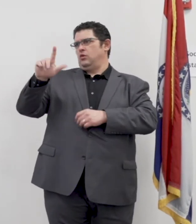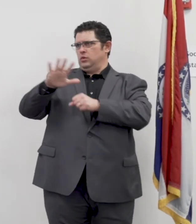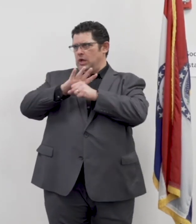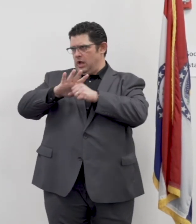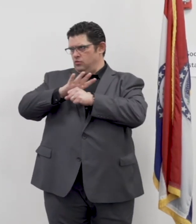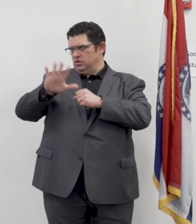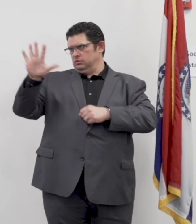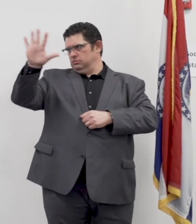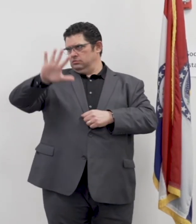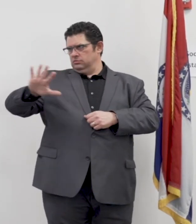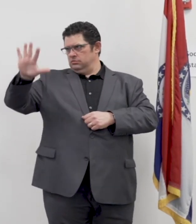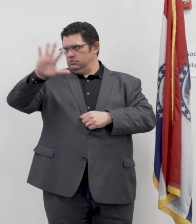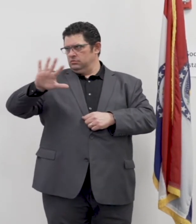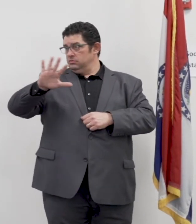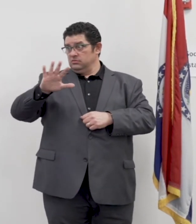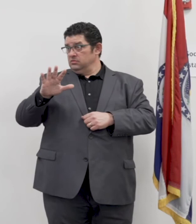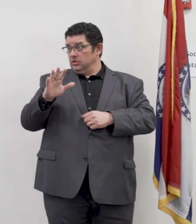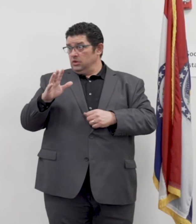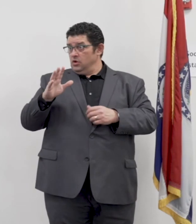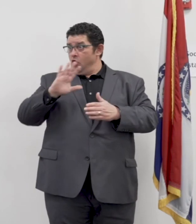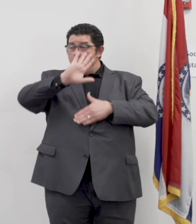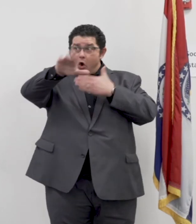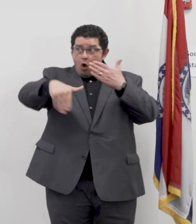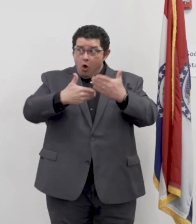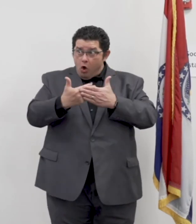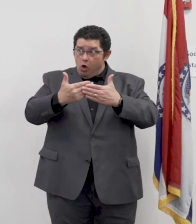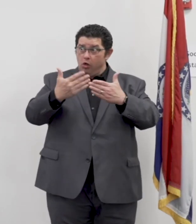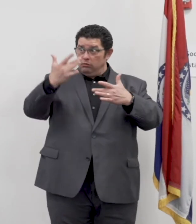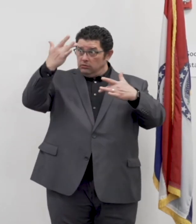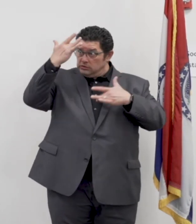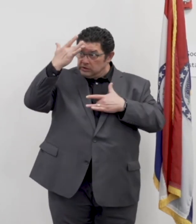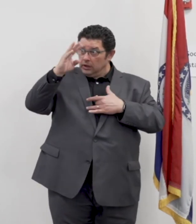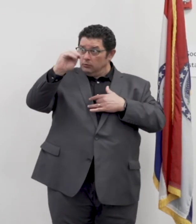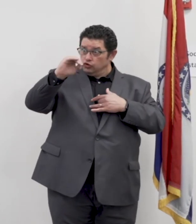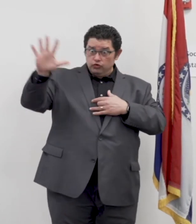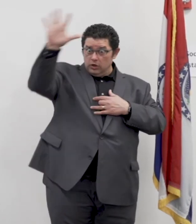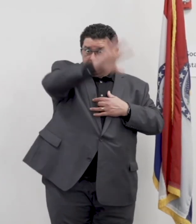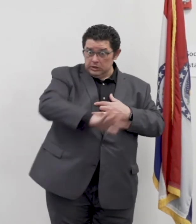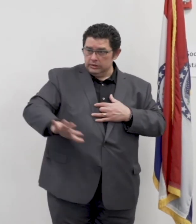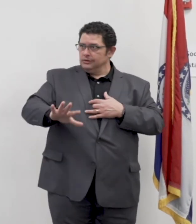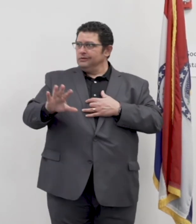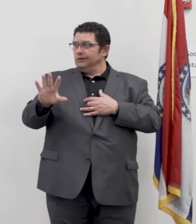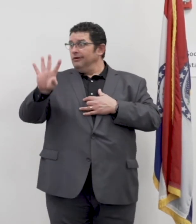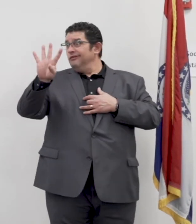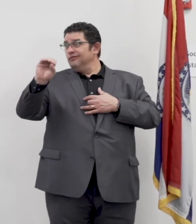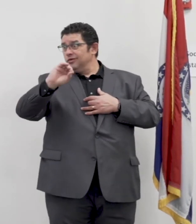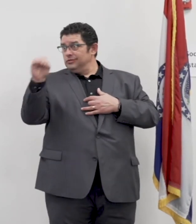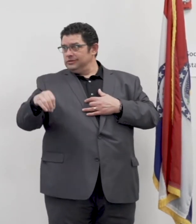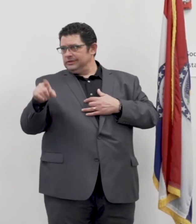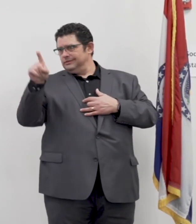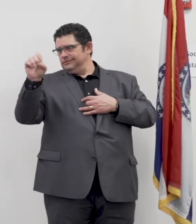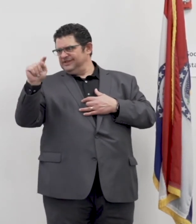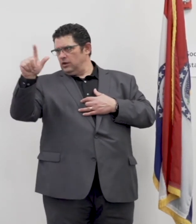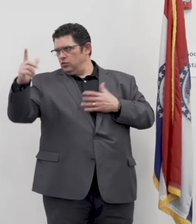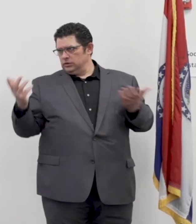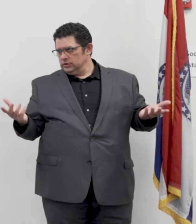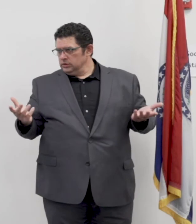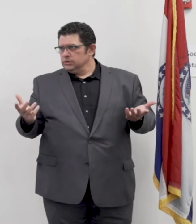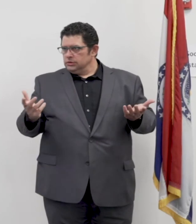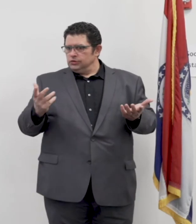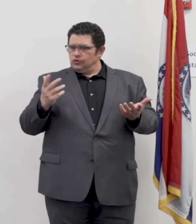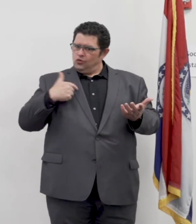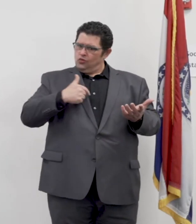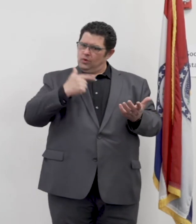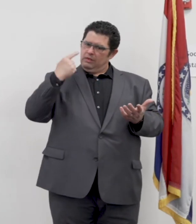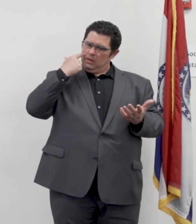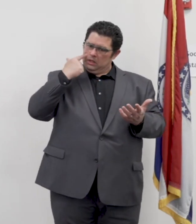COVID-19 infections in the whole state of Missouri are right here in St. Louis County, and our hospitals still have a lot of patience. We believe the trend is going the right